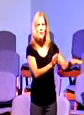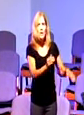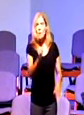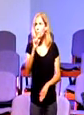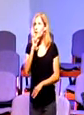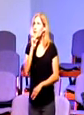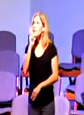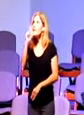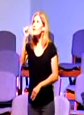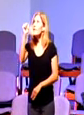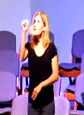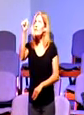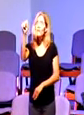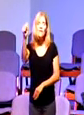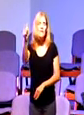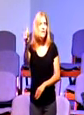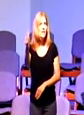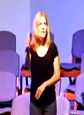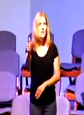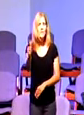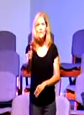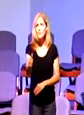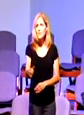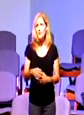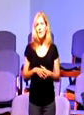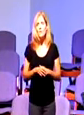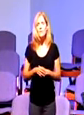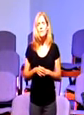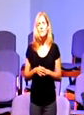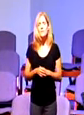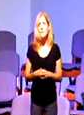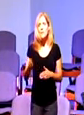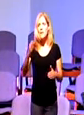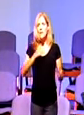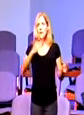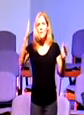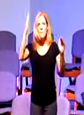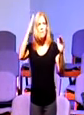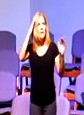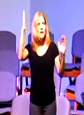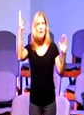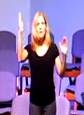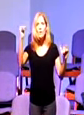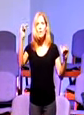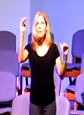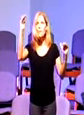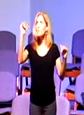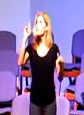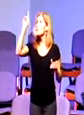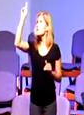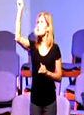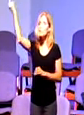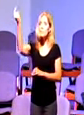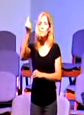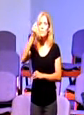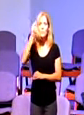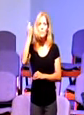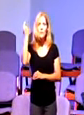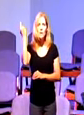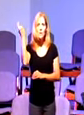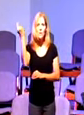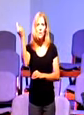word. But even if you don't, my hope is you